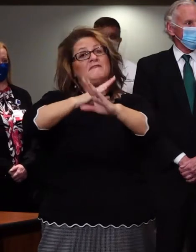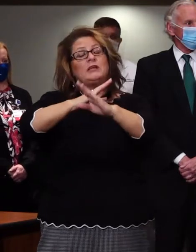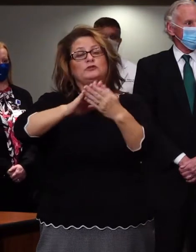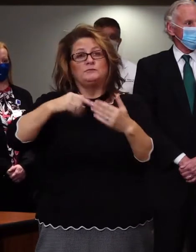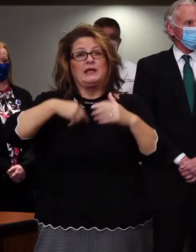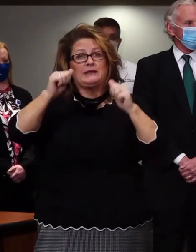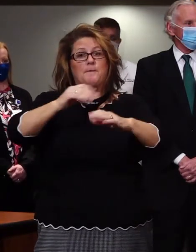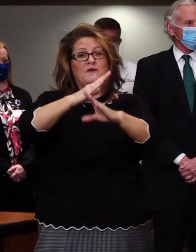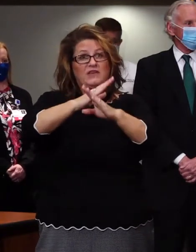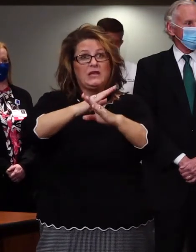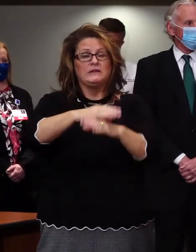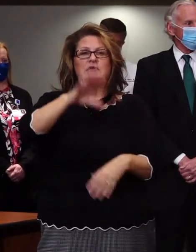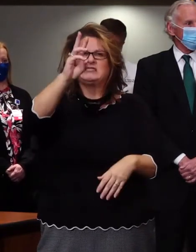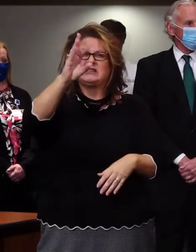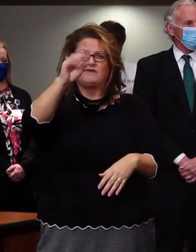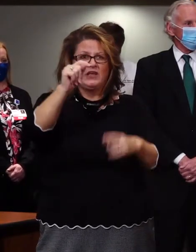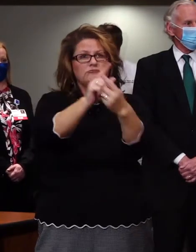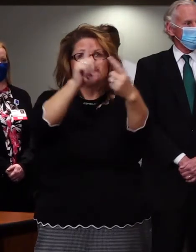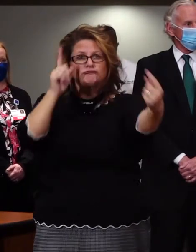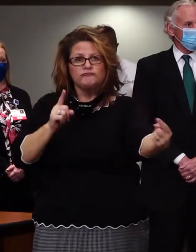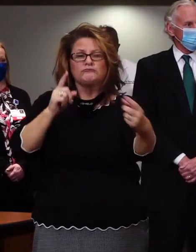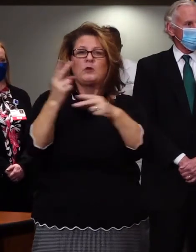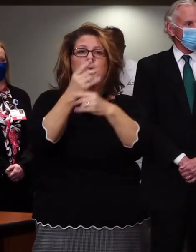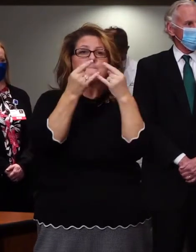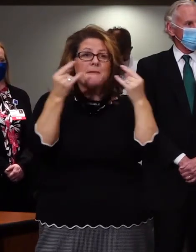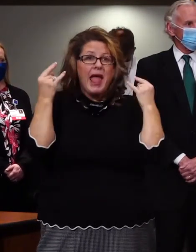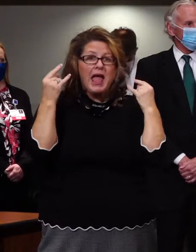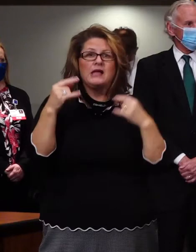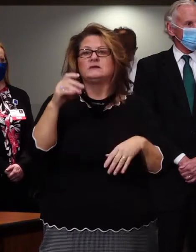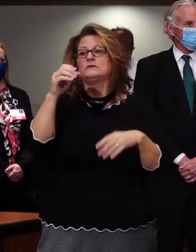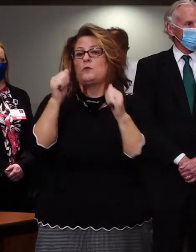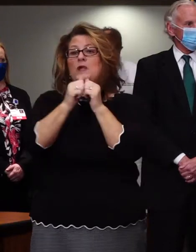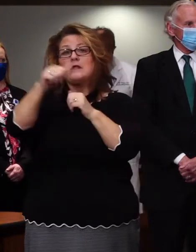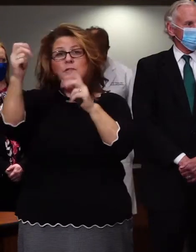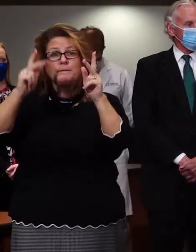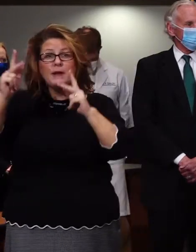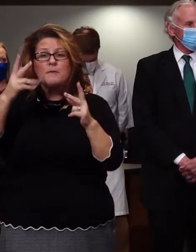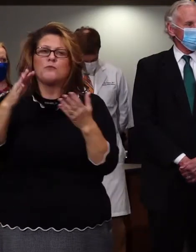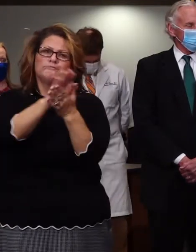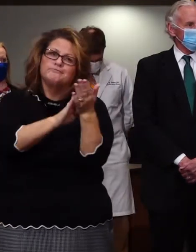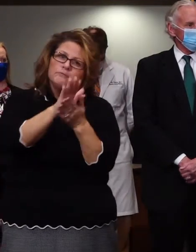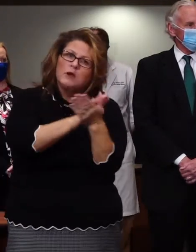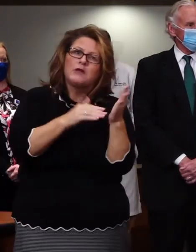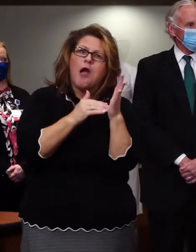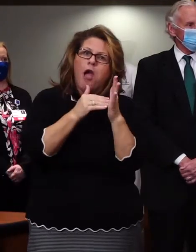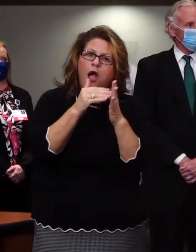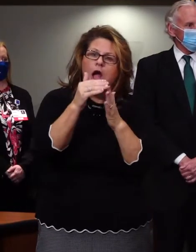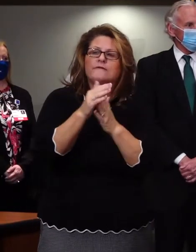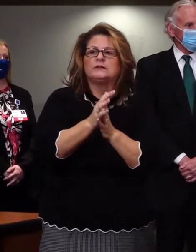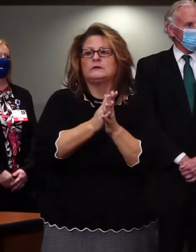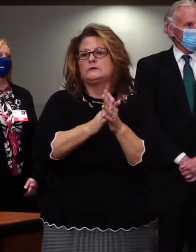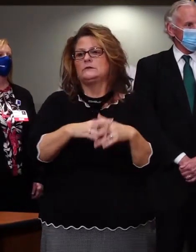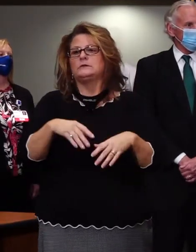Simple as social distancing, 6 feet. Wearing a mask when in public or exposed to others. Make sure you're washing your hands frequently.